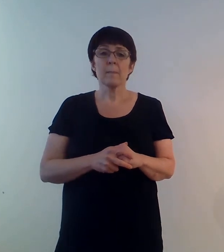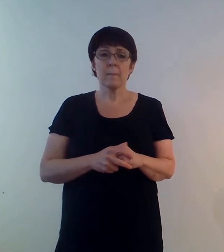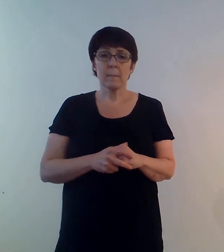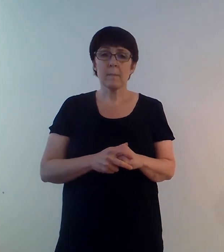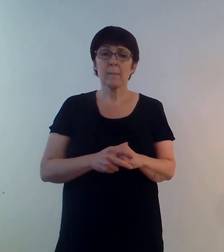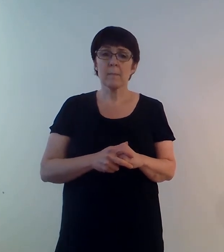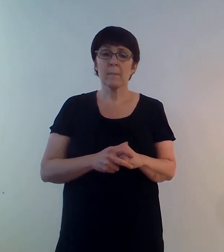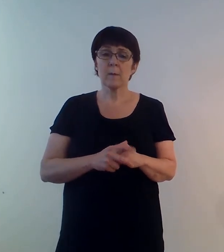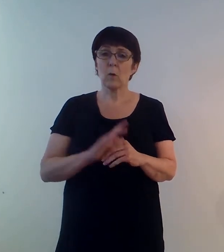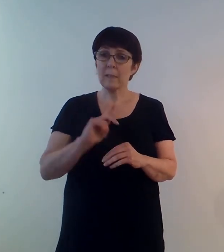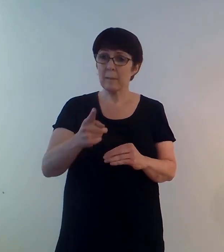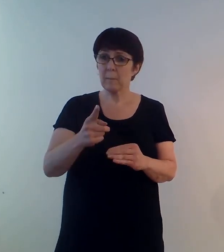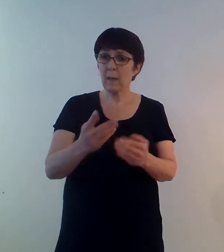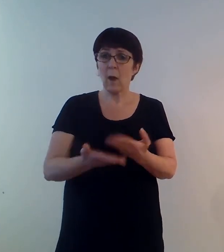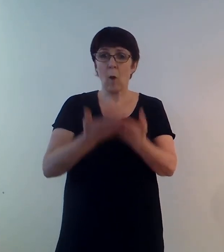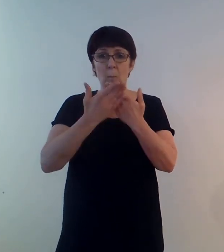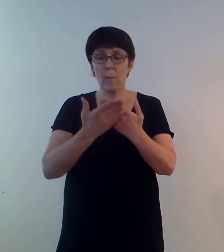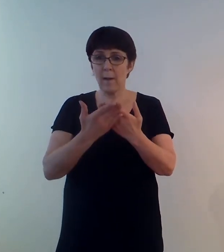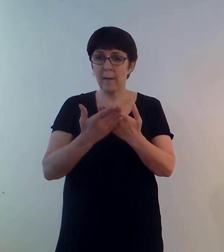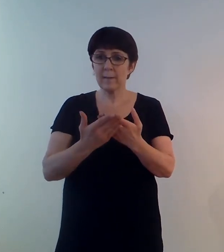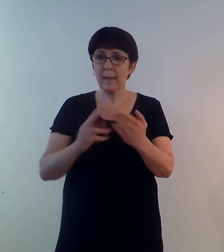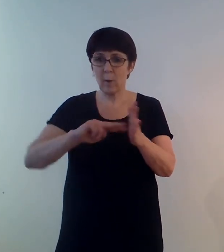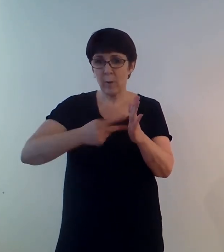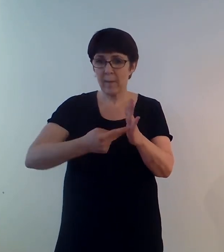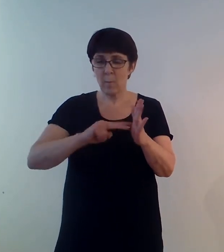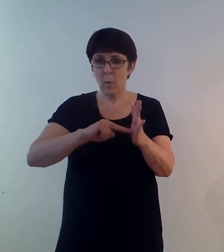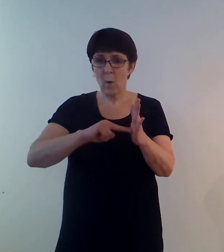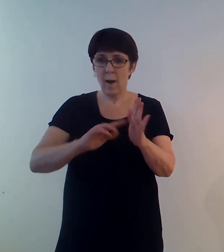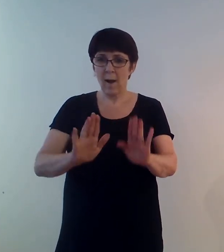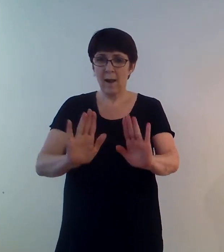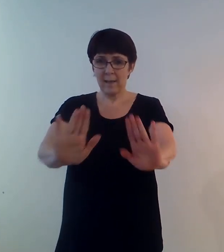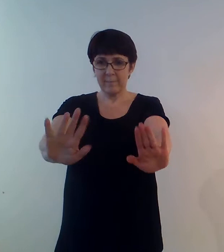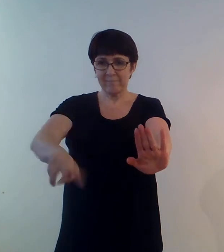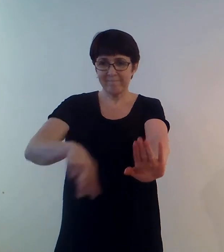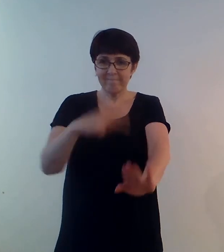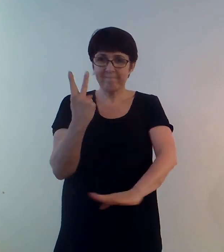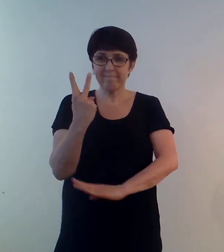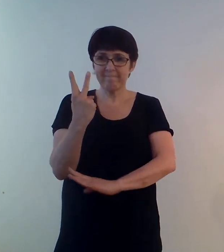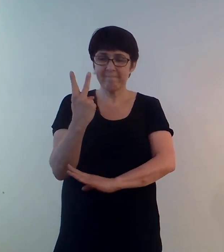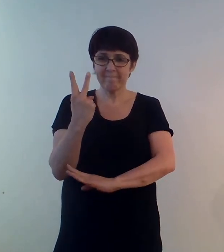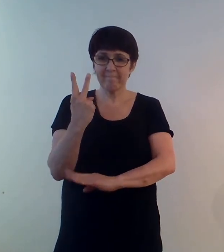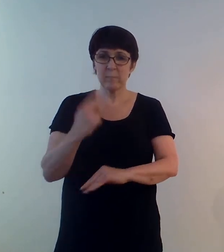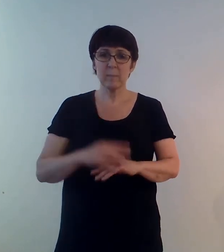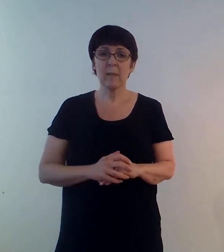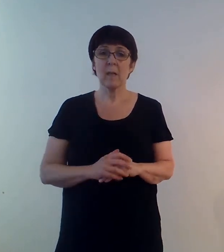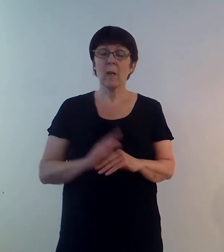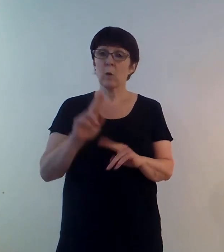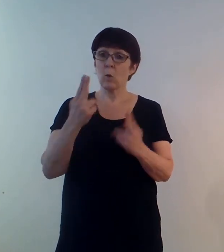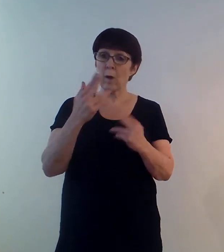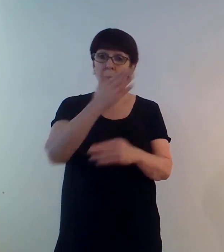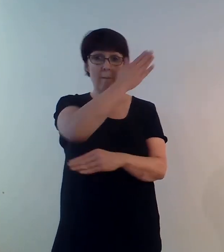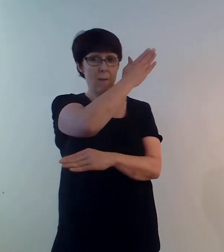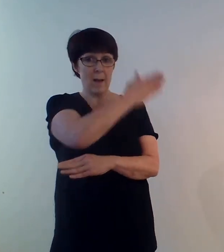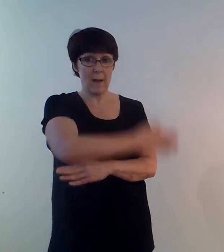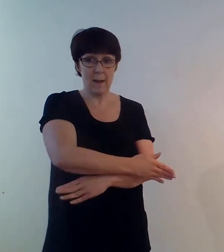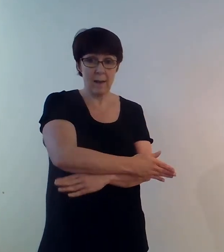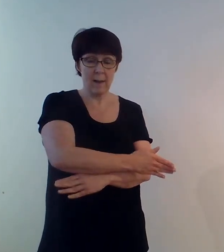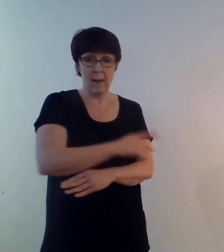handstand. So we move on to the next, which is the wall lean. So heading back over to the wall. Again, not as much of a challenging exercise this time, but I want to focus on